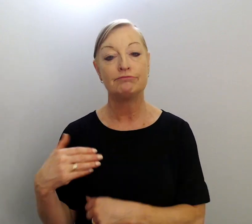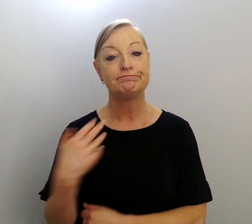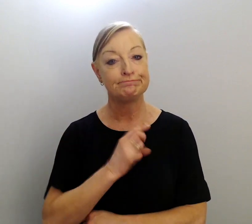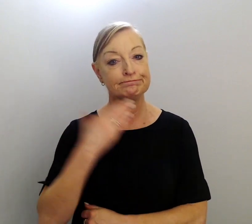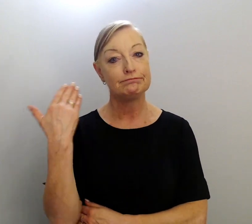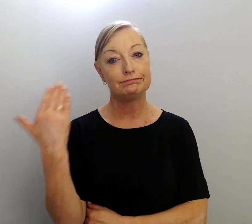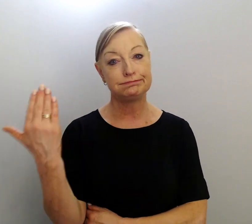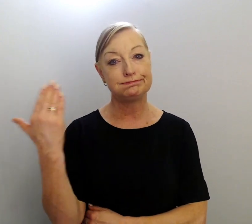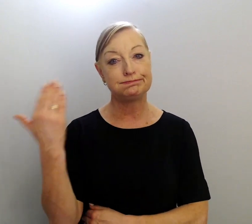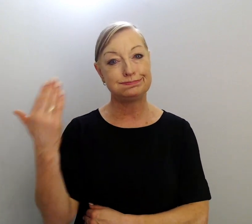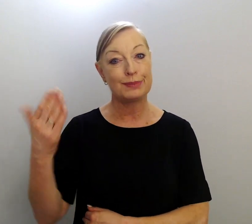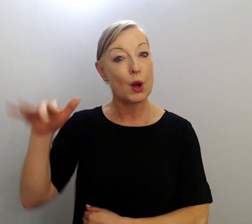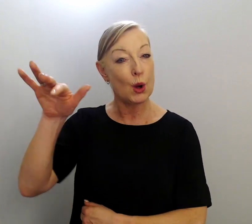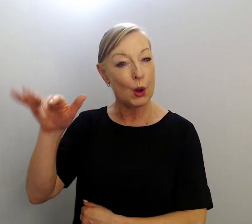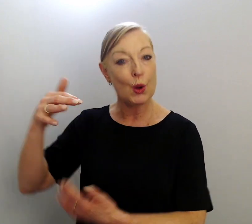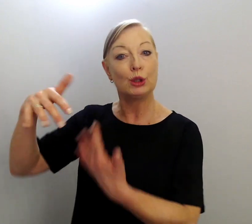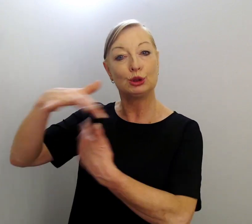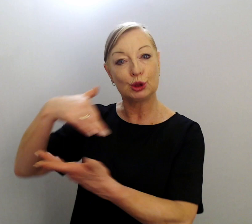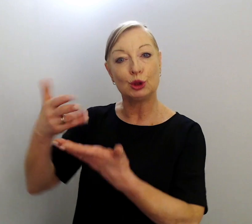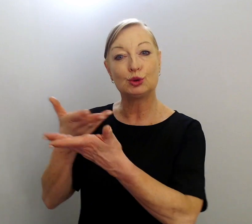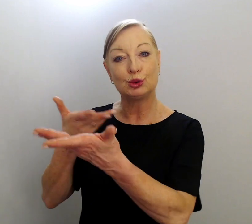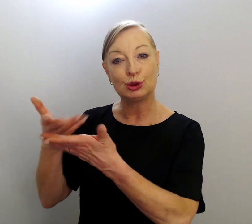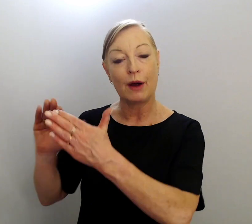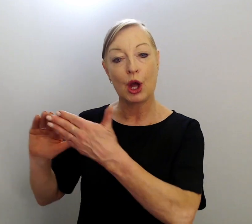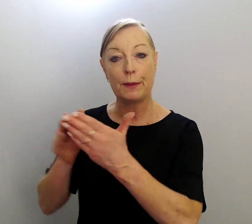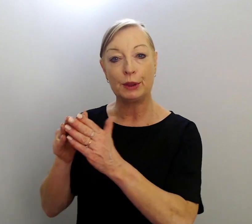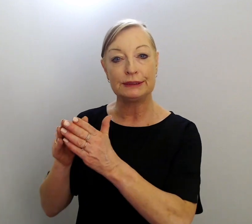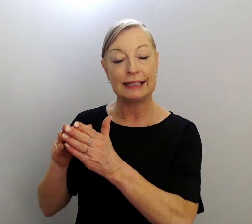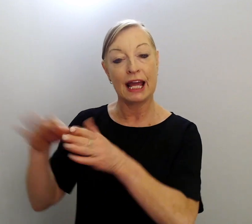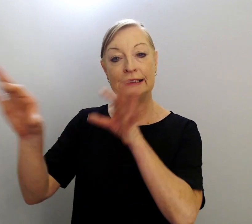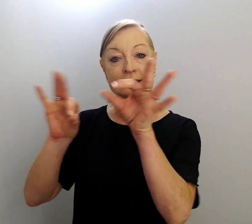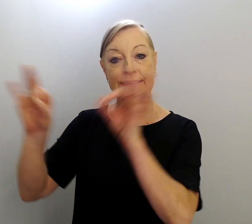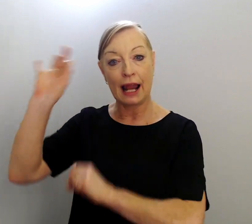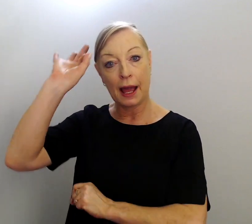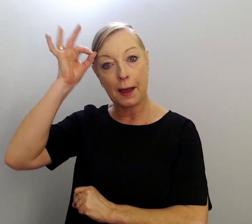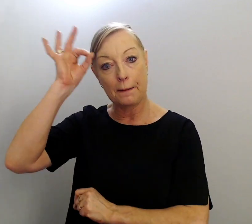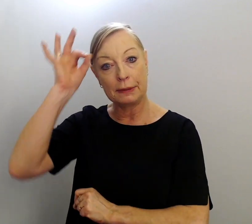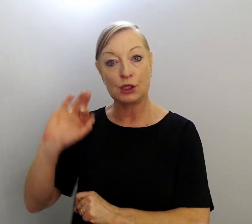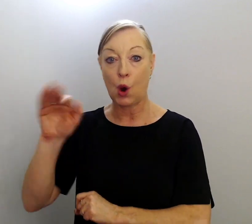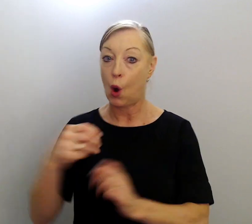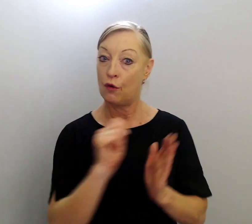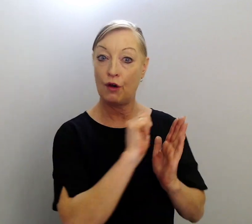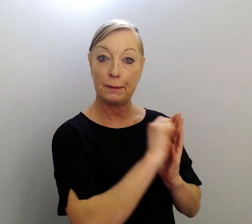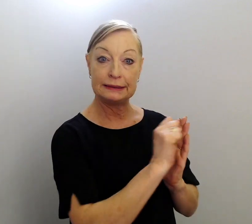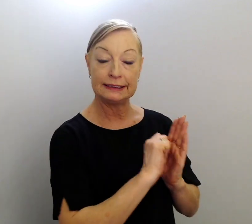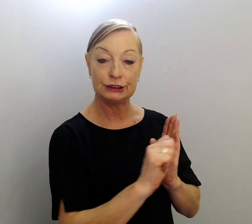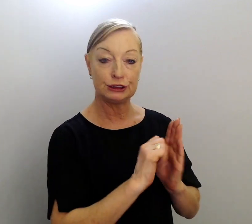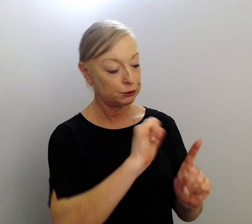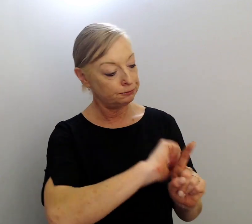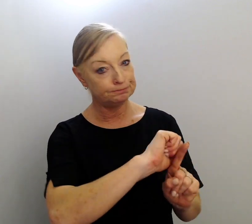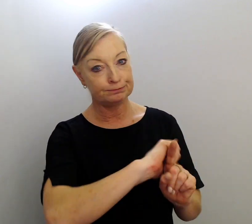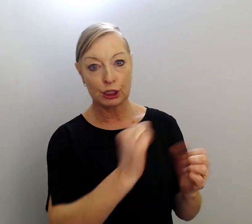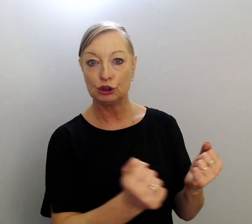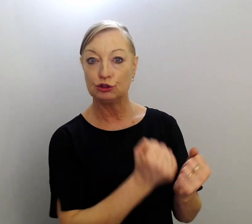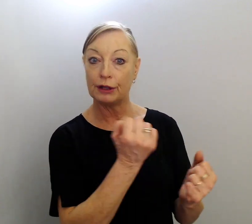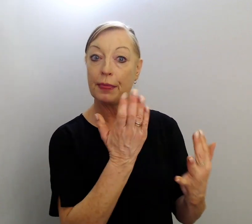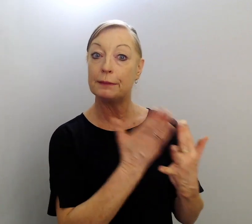Aotearoa made an oral submission to the Social Services and Community Select Committee on their petition